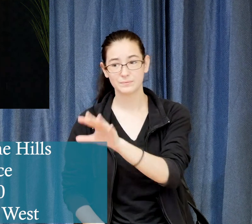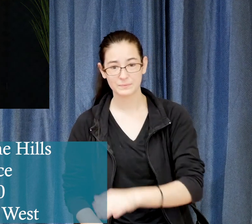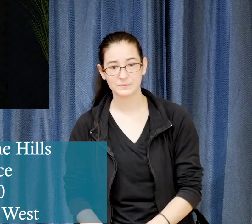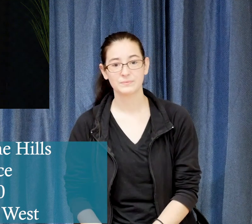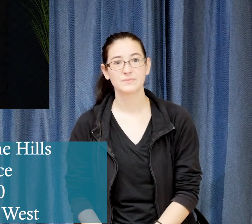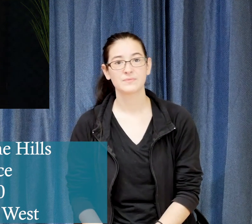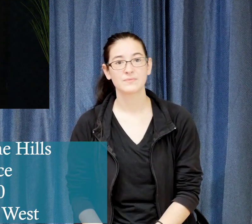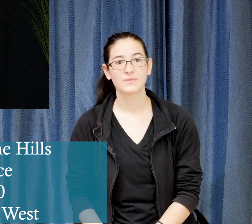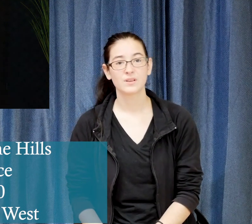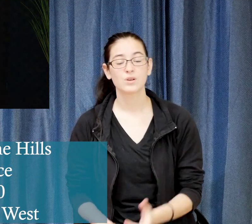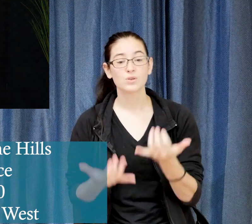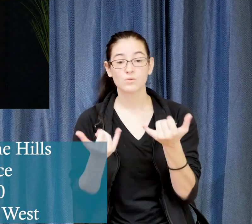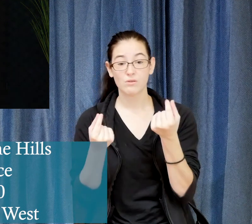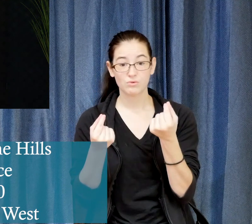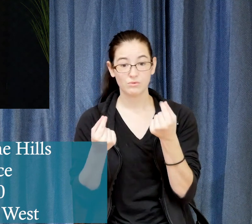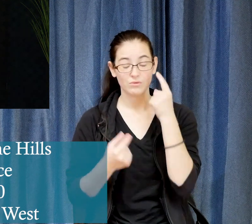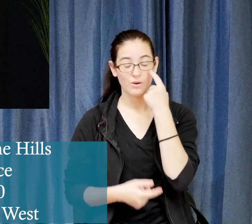So I invite you to close your eyes